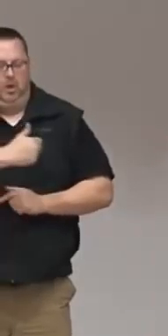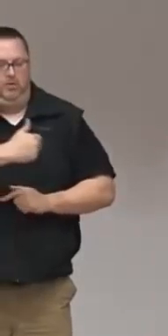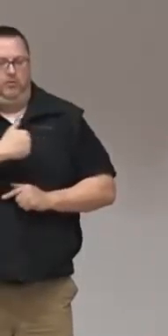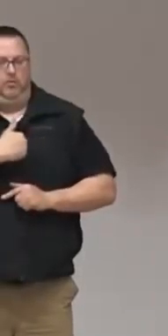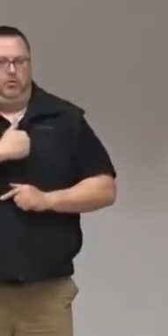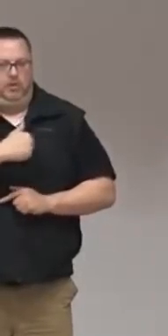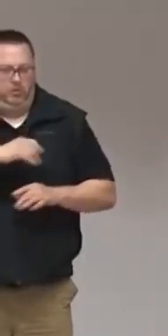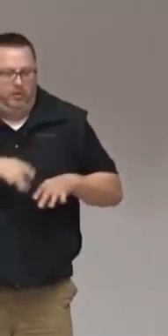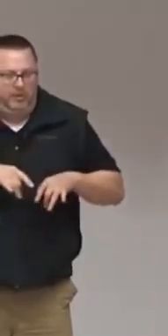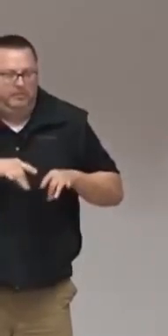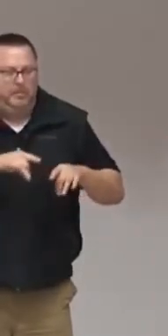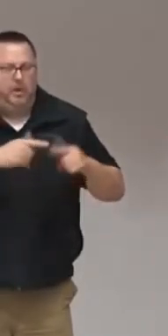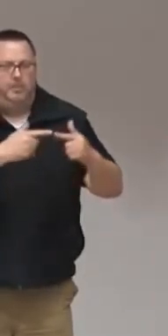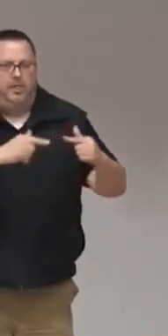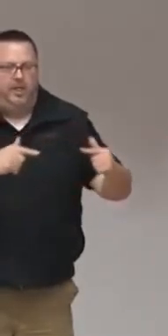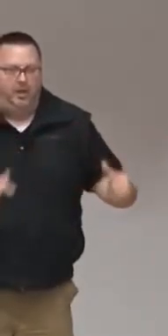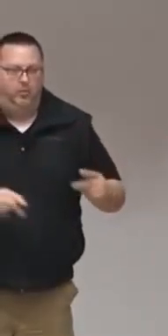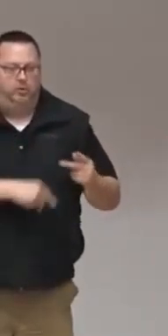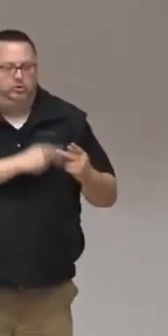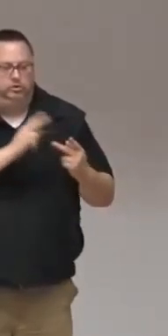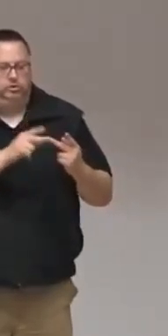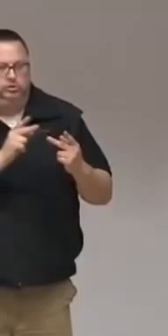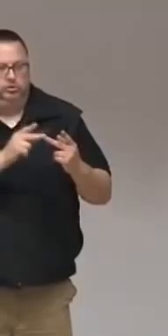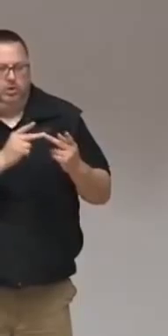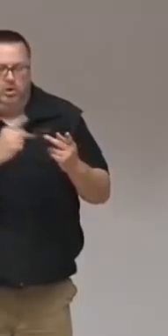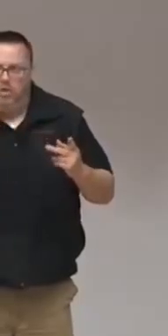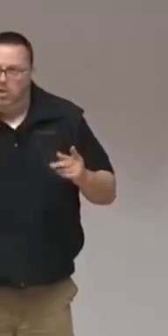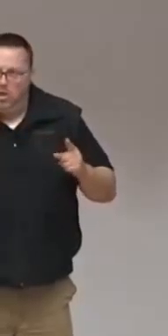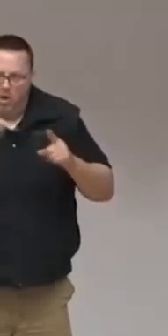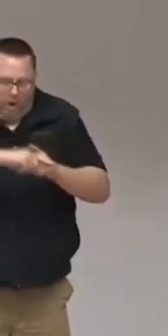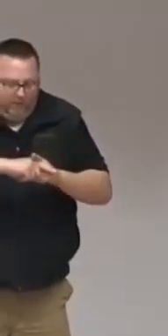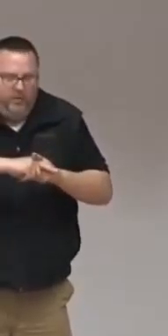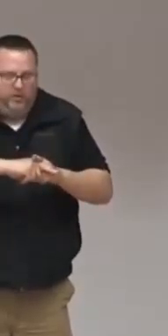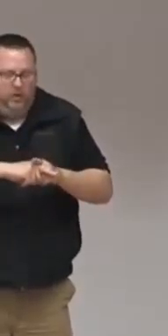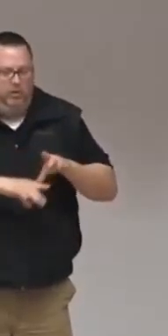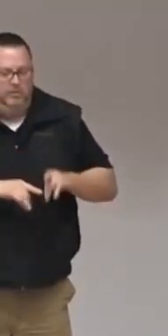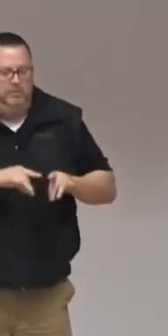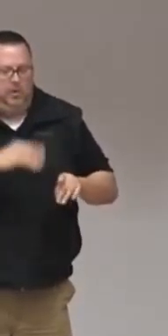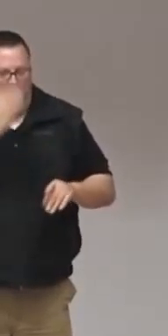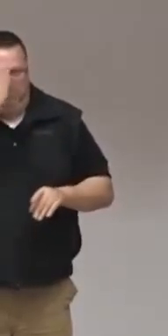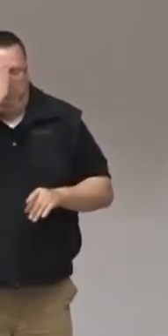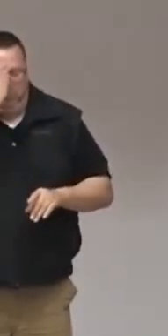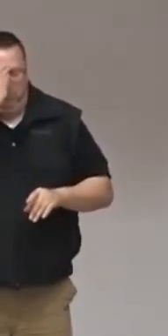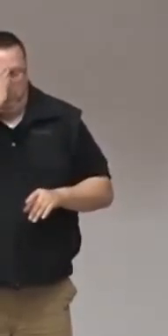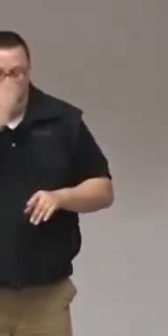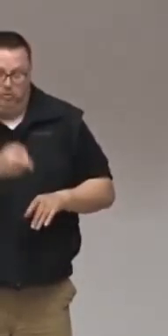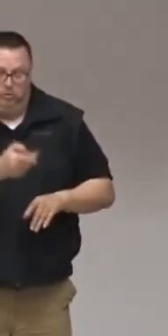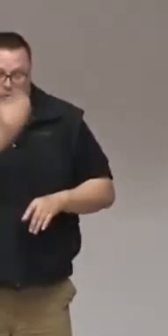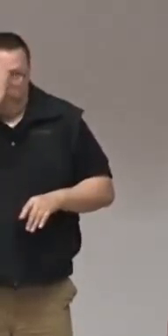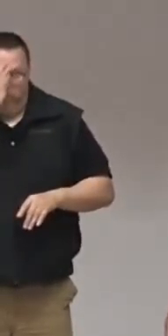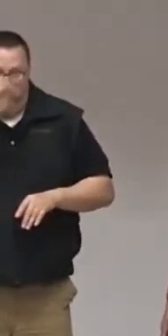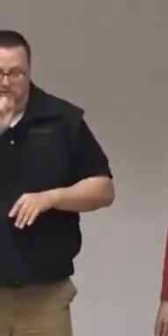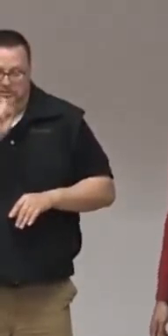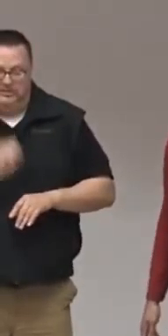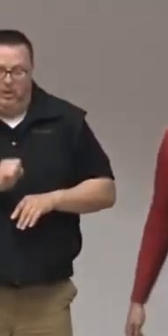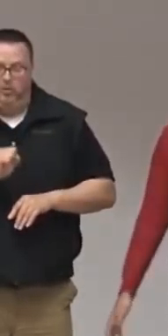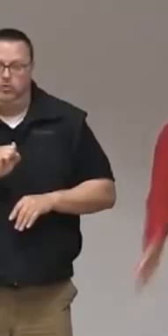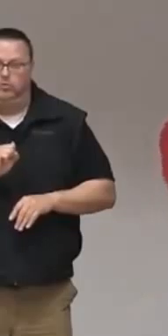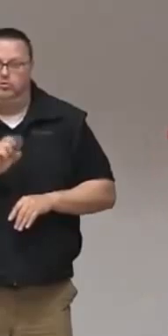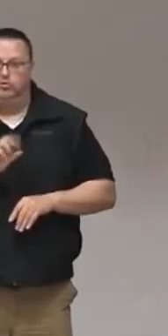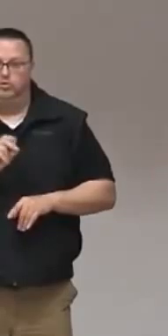language. We learned a little bit more about the conflict. In Sudan, you now know that South Sudan is the world's newest